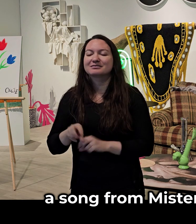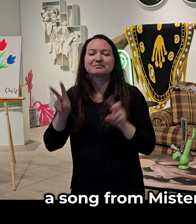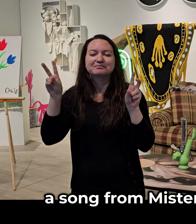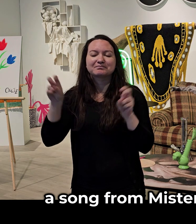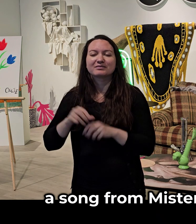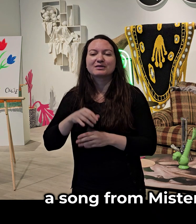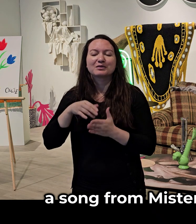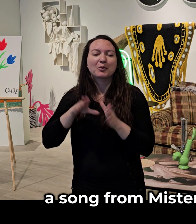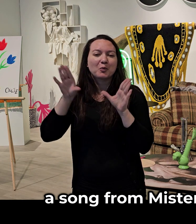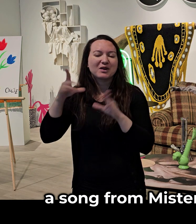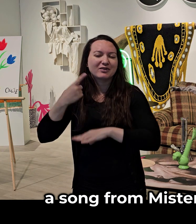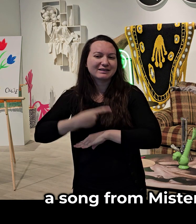Rogers.